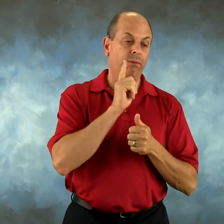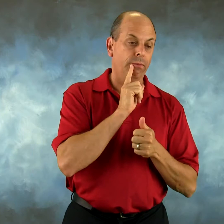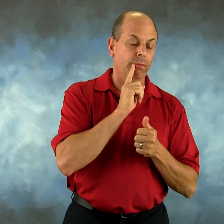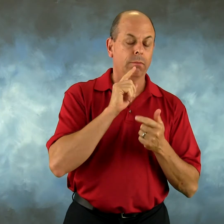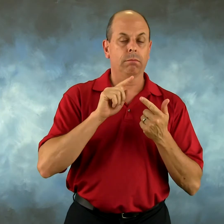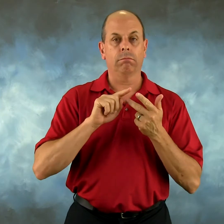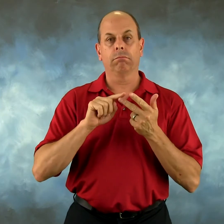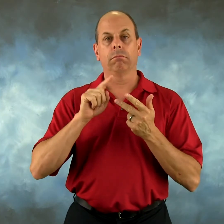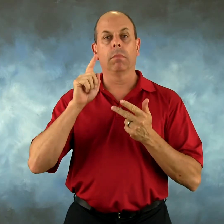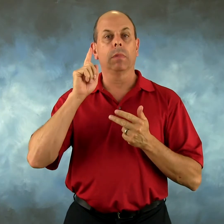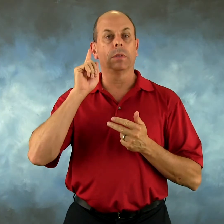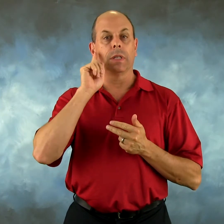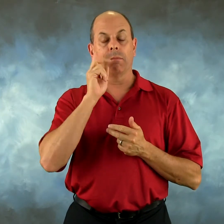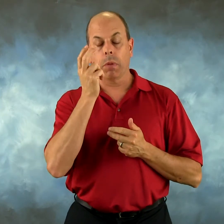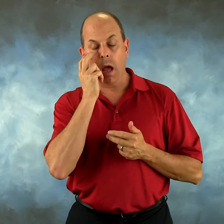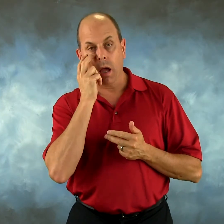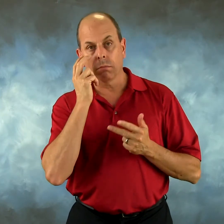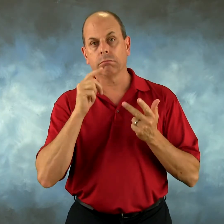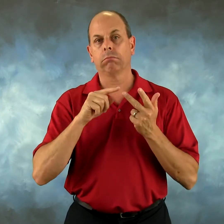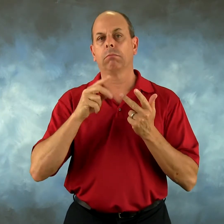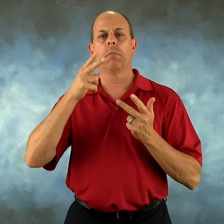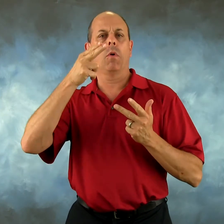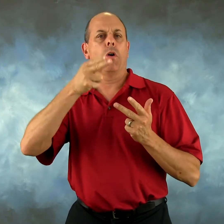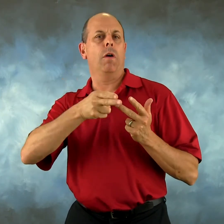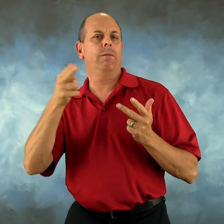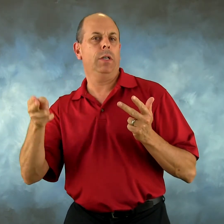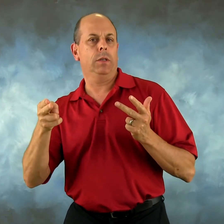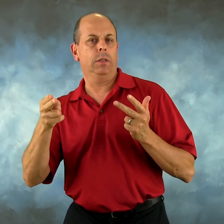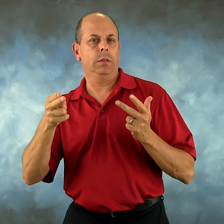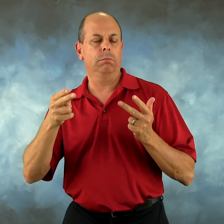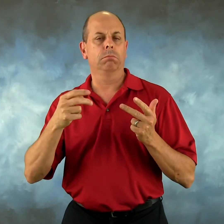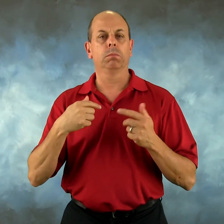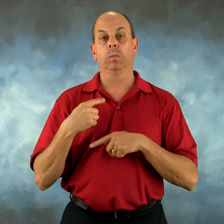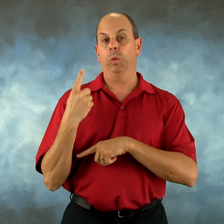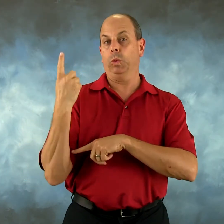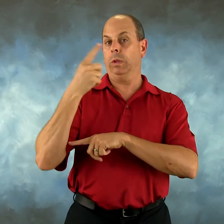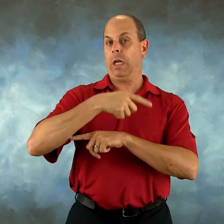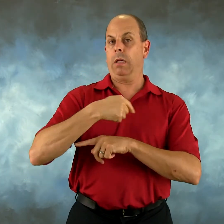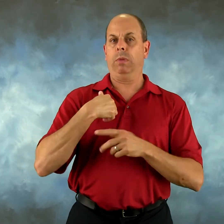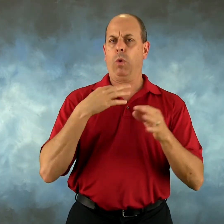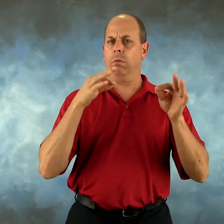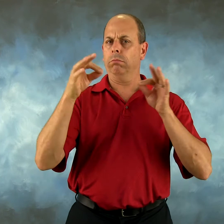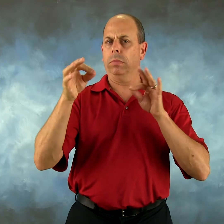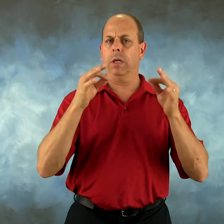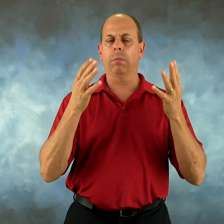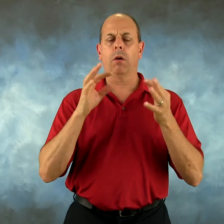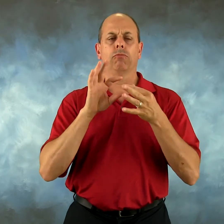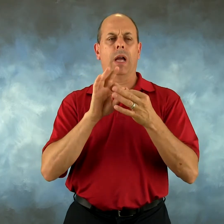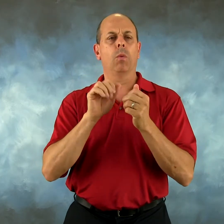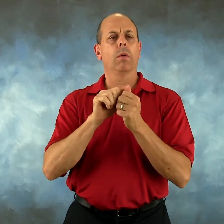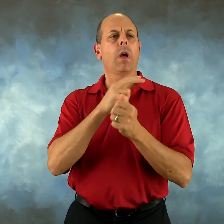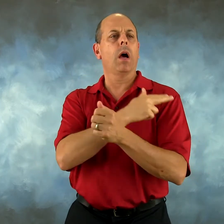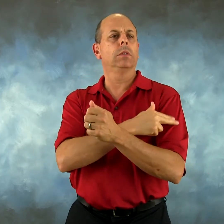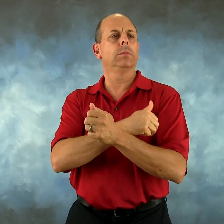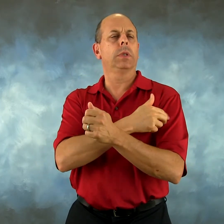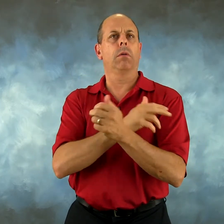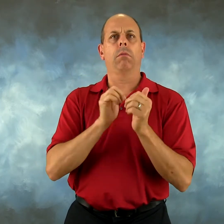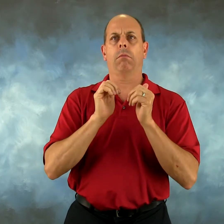the community, deaf individuals, deaf-blind individuals, and hard of hearing individuals. Today, I want